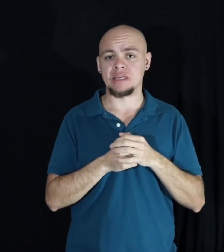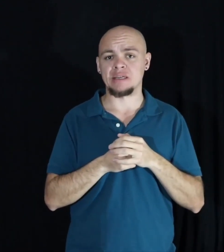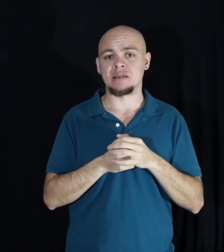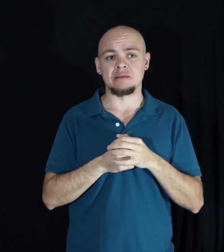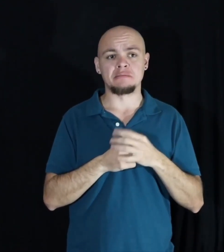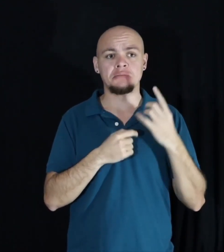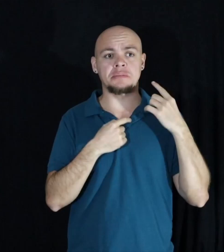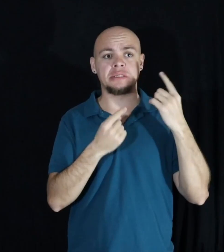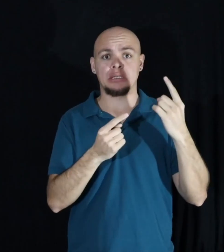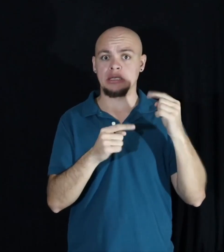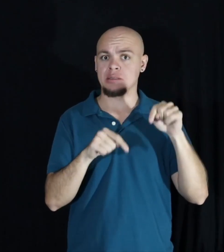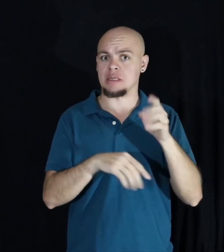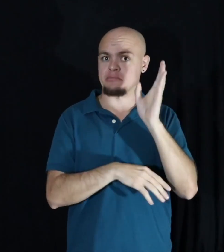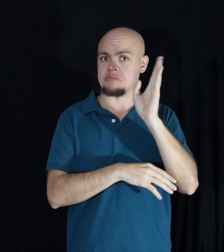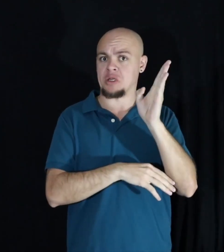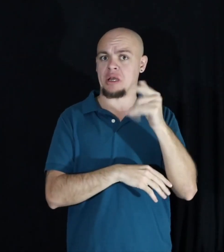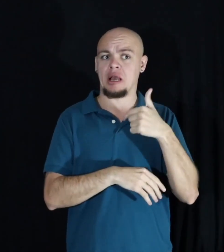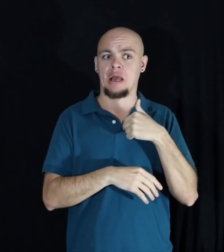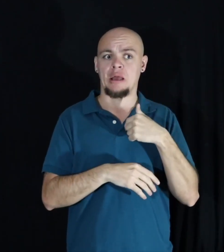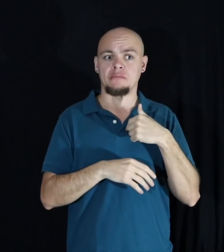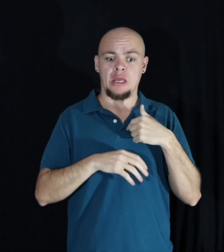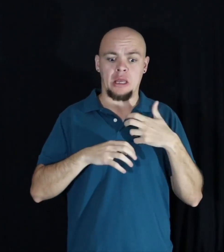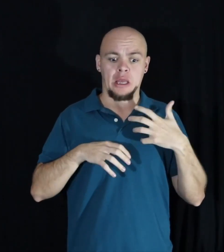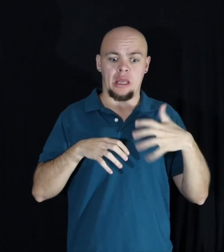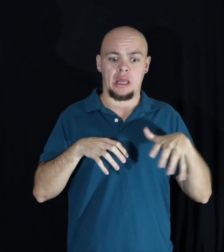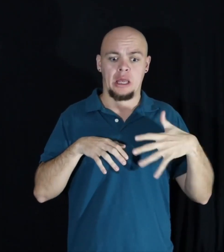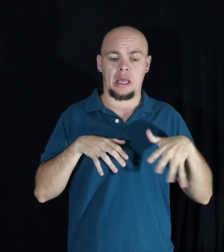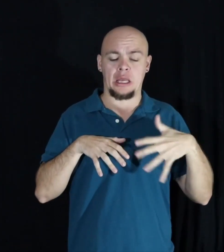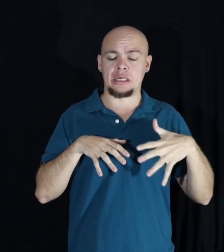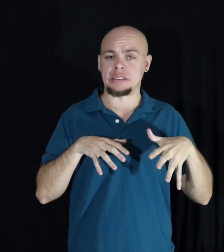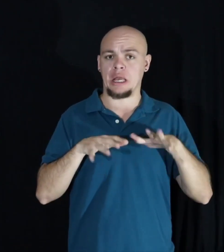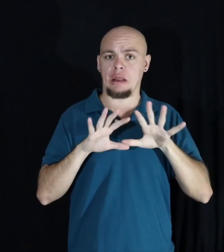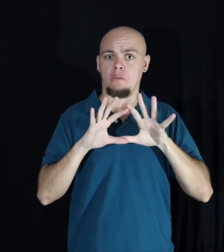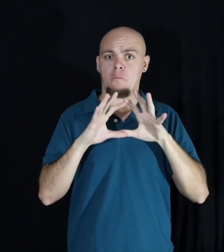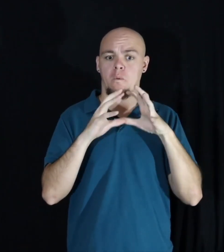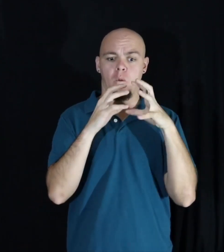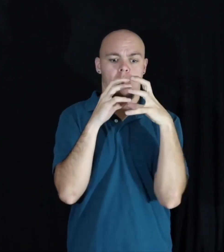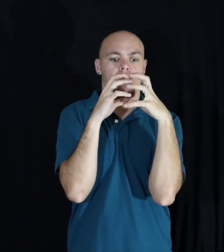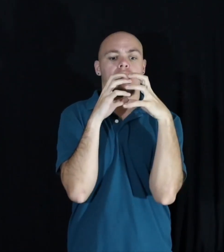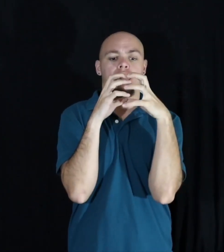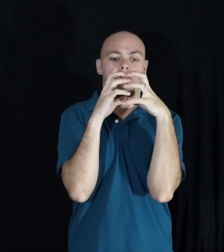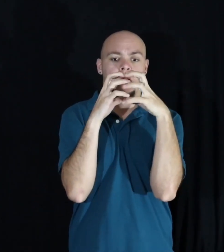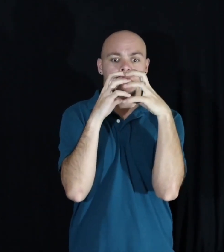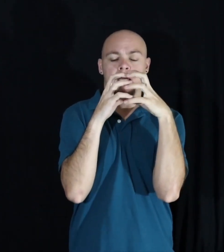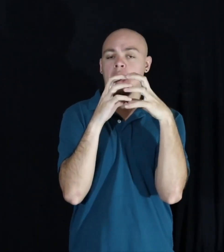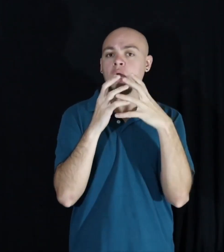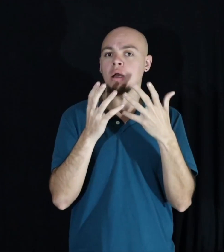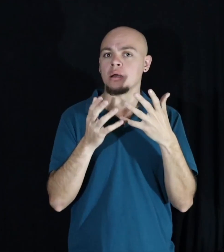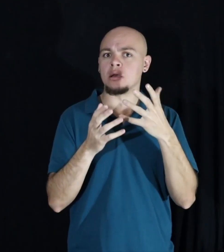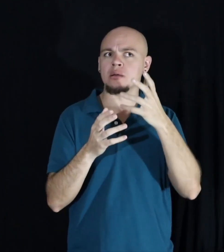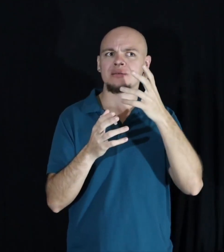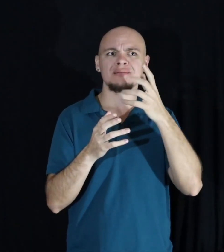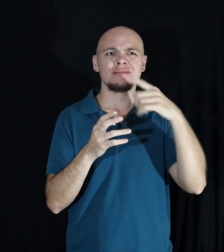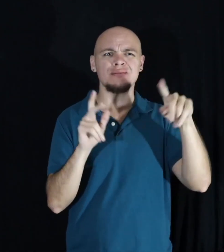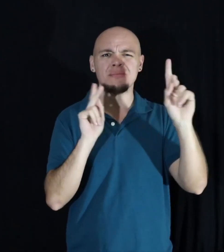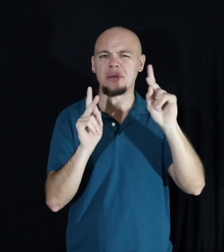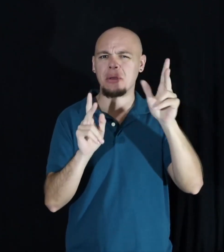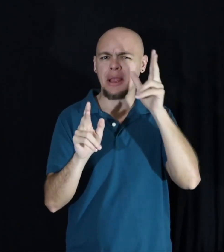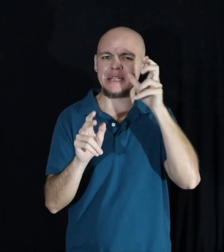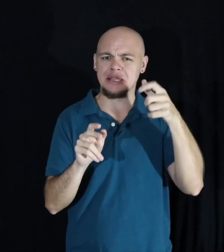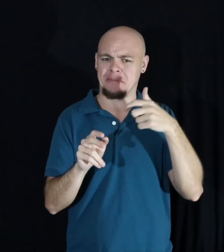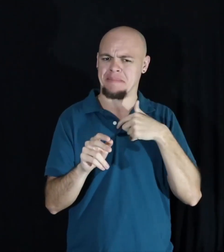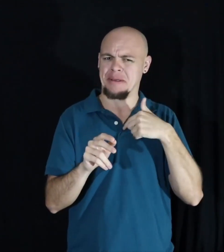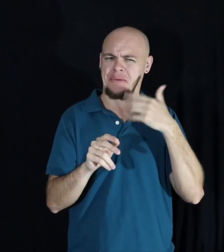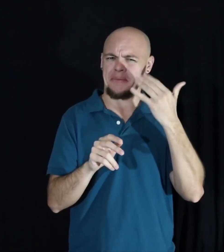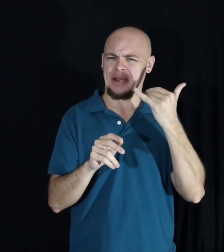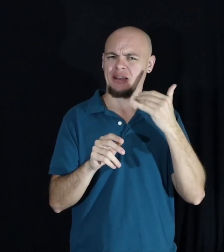since I found out I had this talk, I've been a big ball of anxiety. Why would anyone want to listen to me? What I have